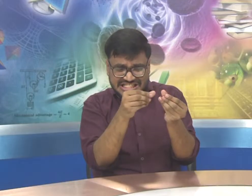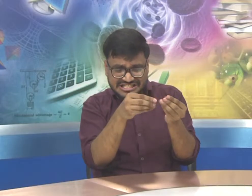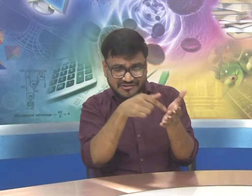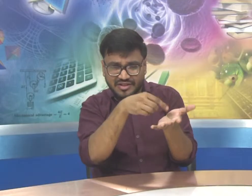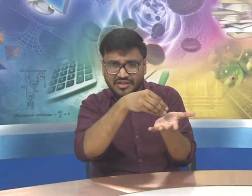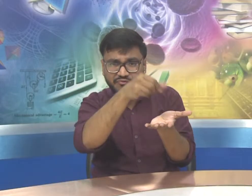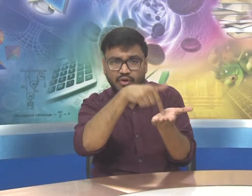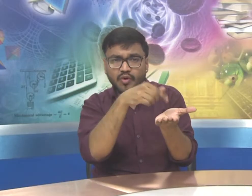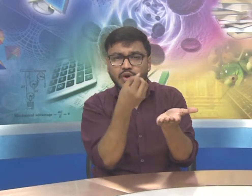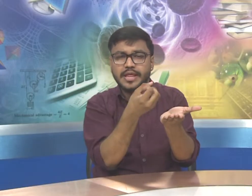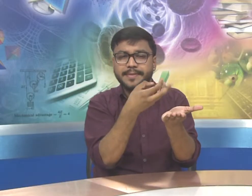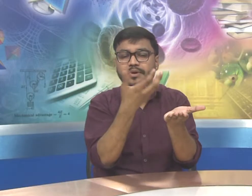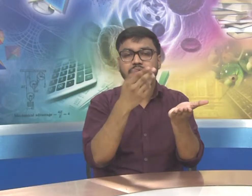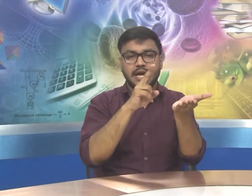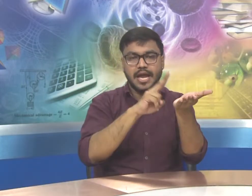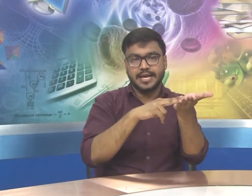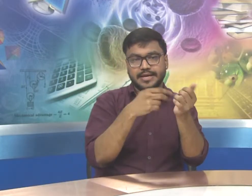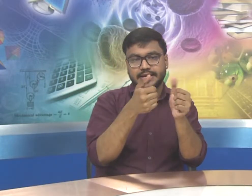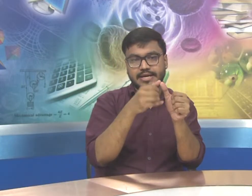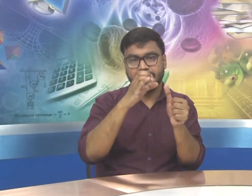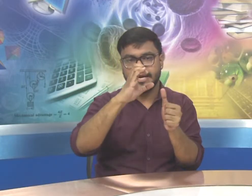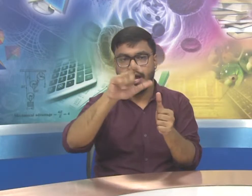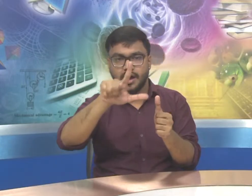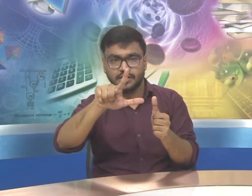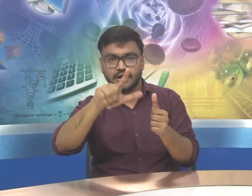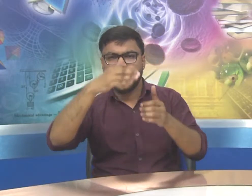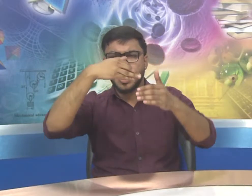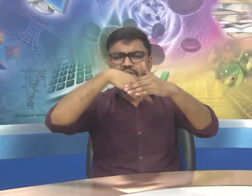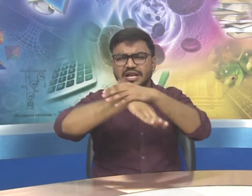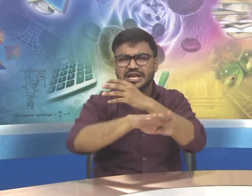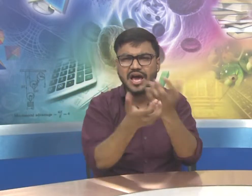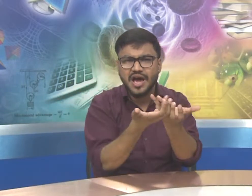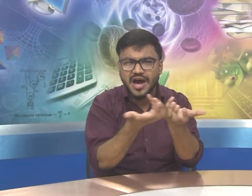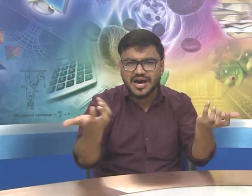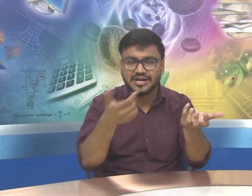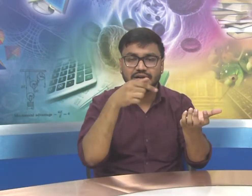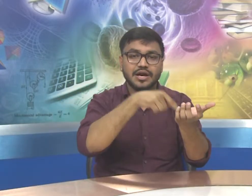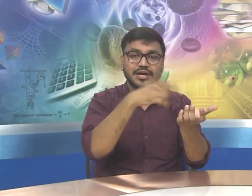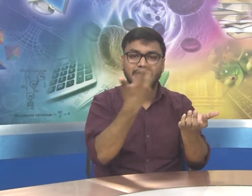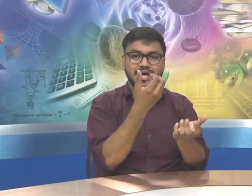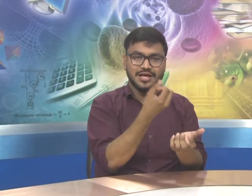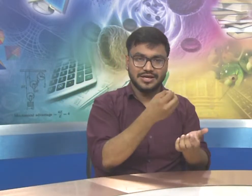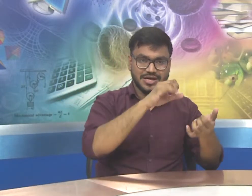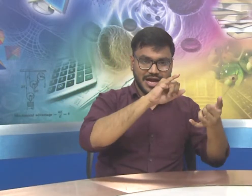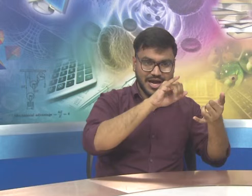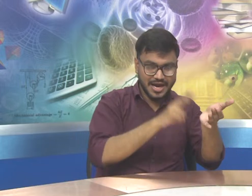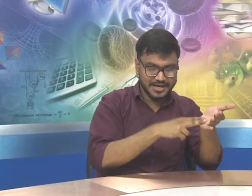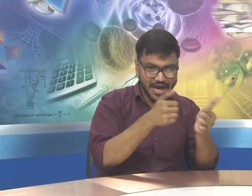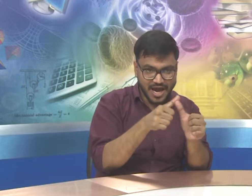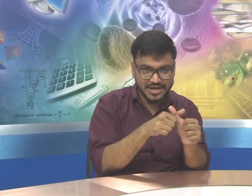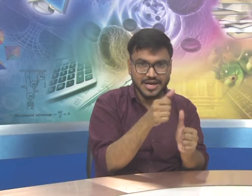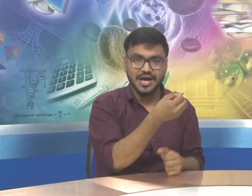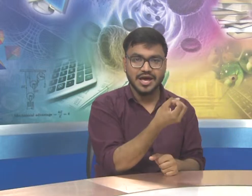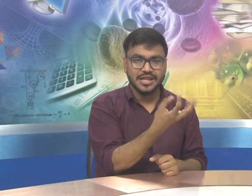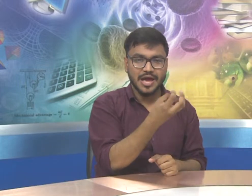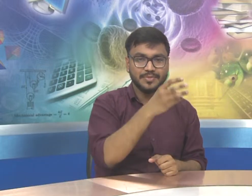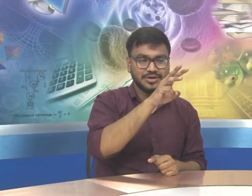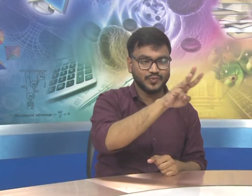Next, if we talk about common salt, which is NaCl, it